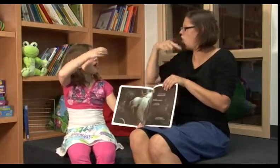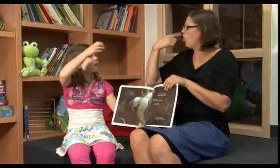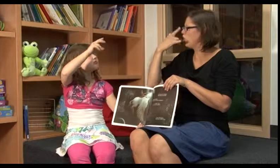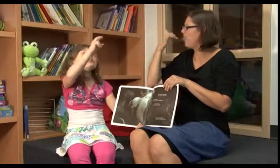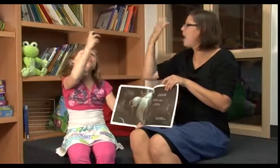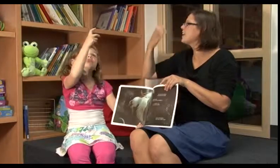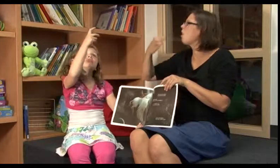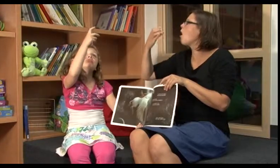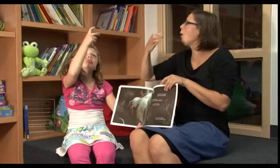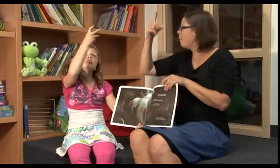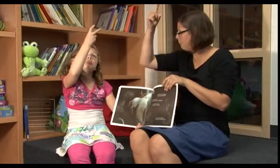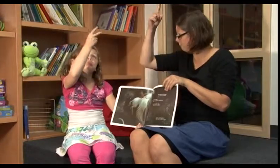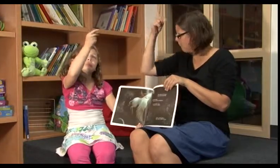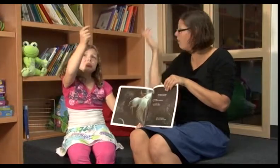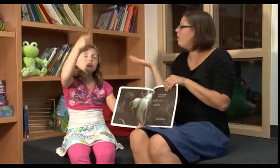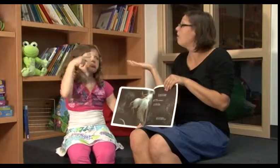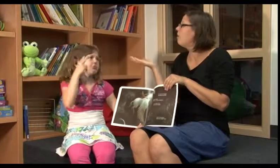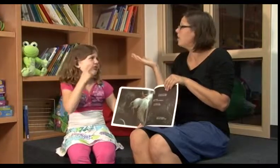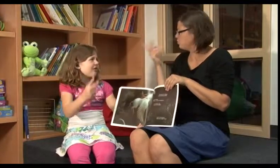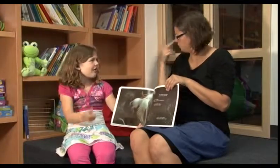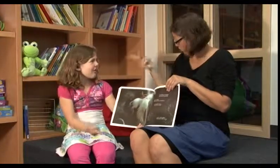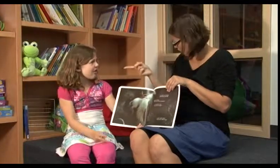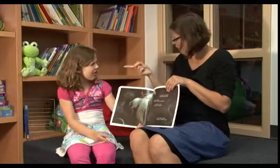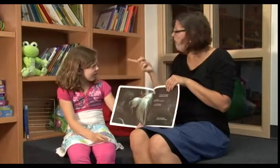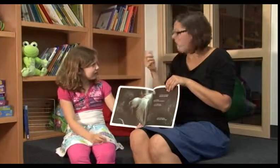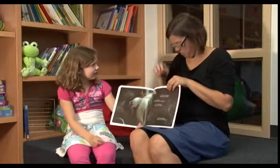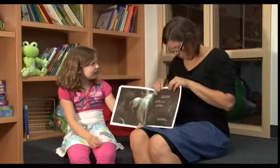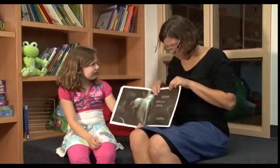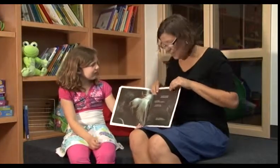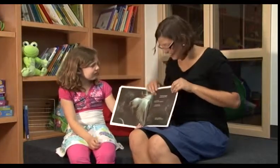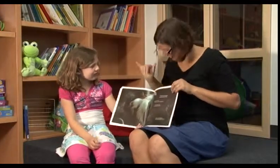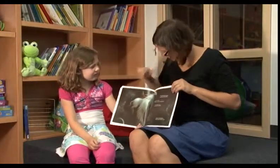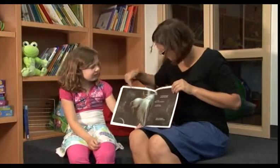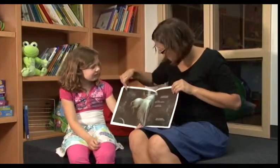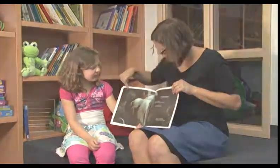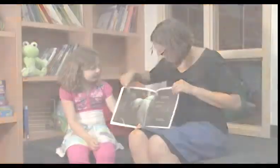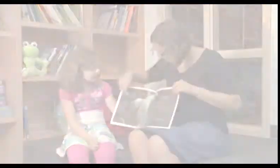before. Yeah, I have. Uh-huh. Yeah, I've seen them. So you have seen the constellations.